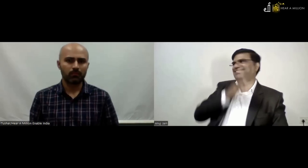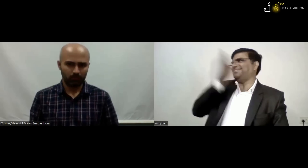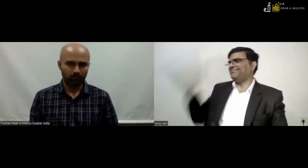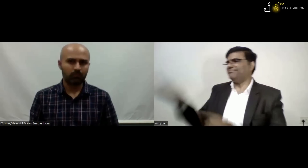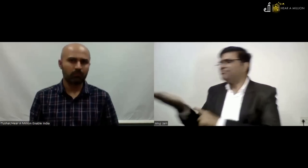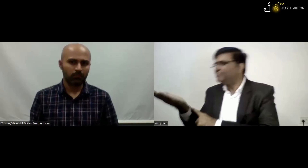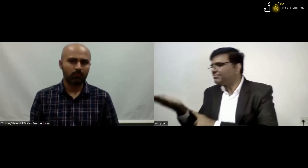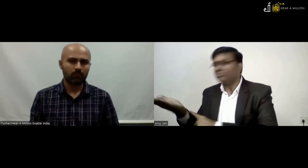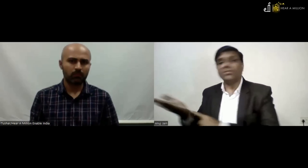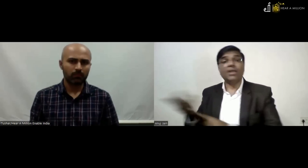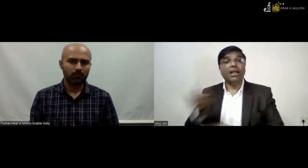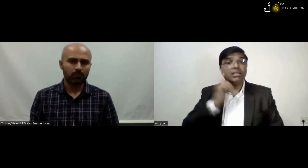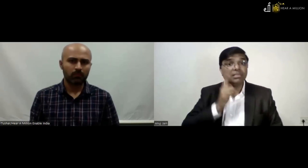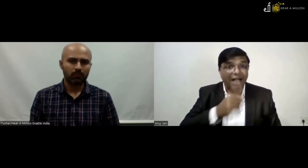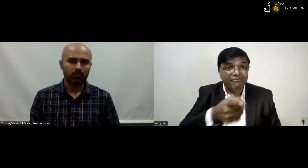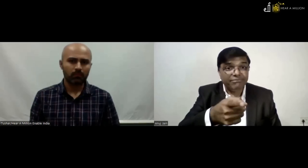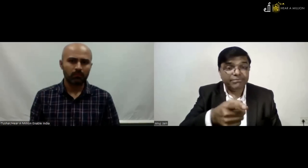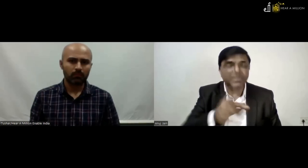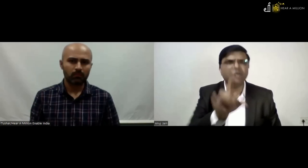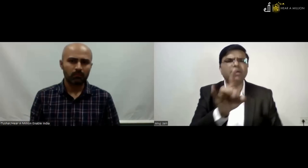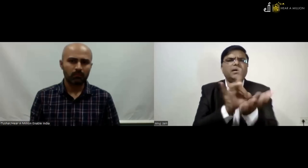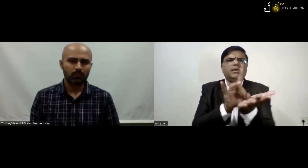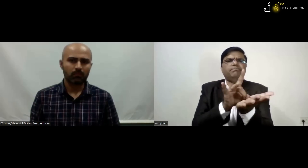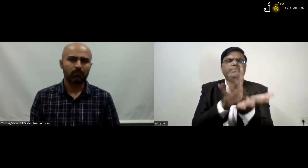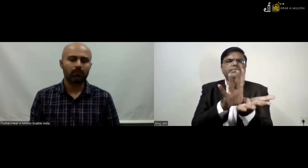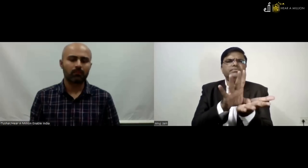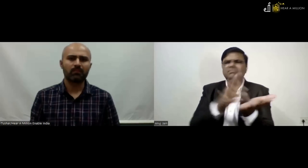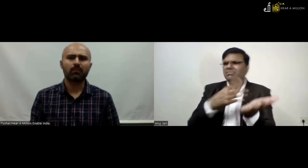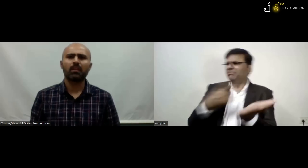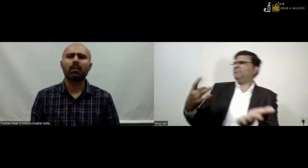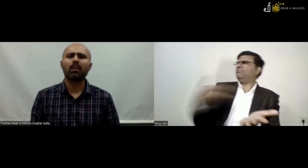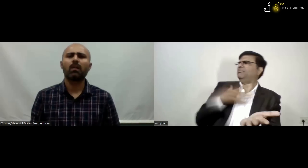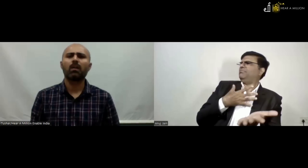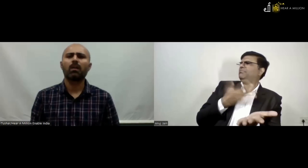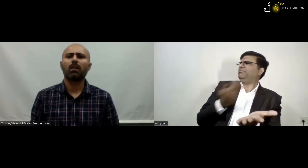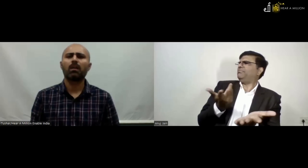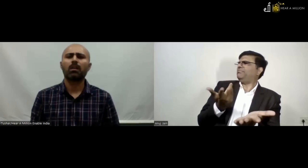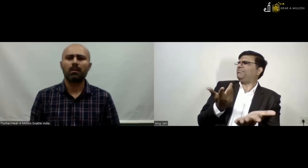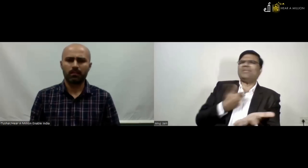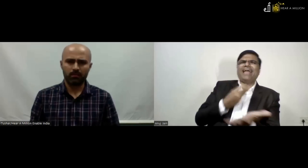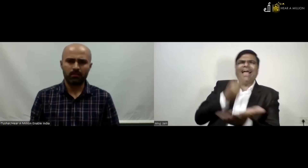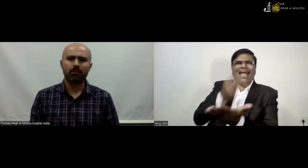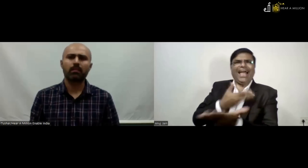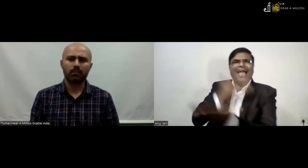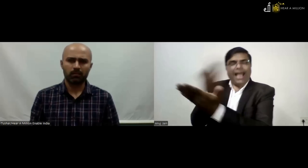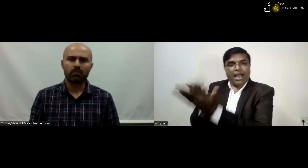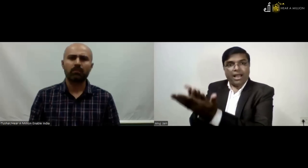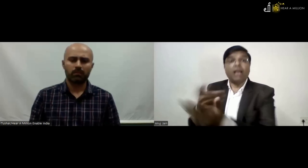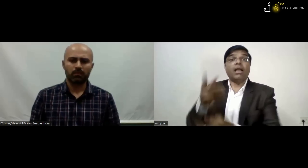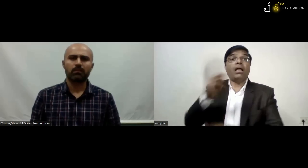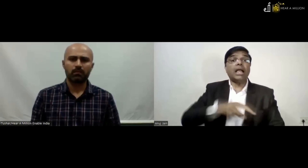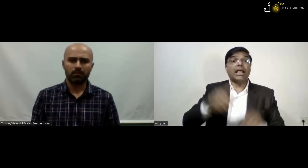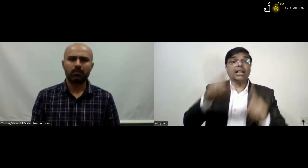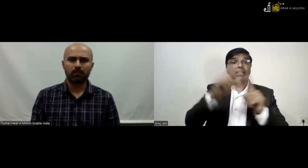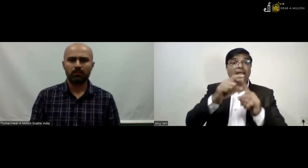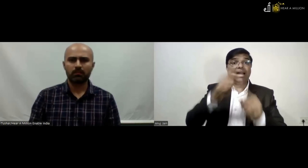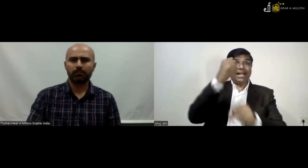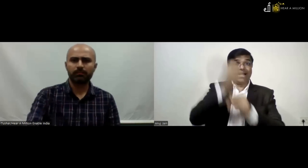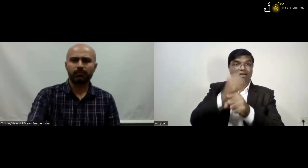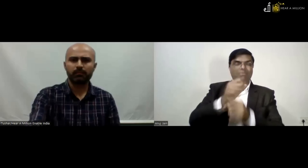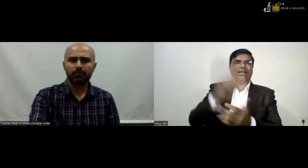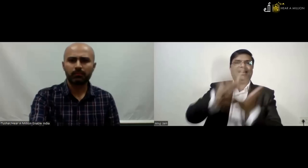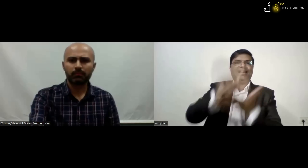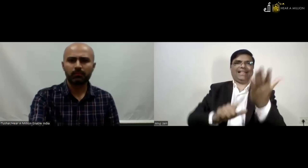asked. We went to the driving license office. As soon as they got to know that I was deaf, they rejected my application.